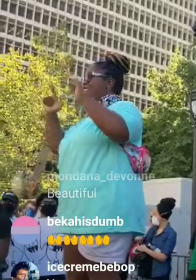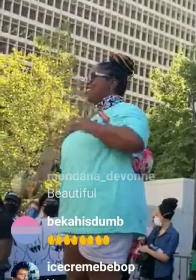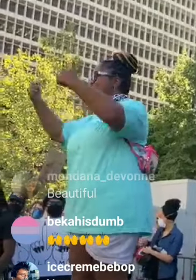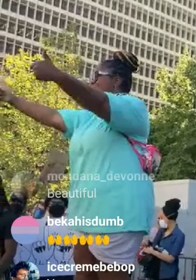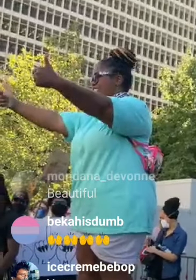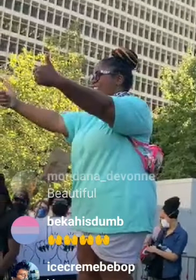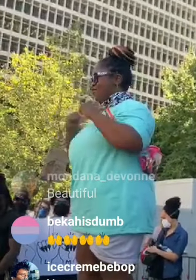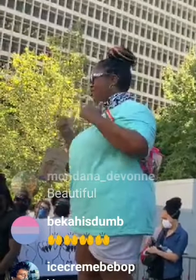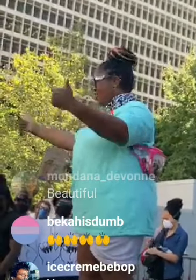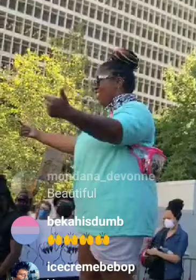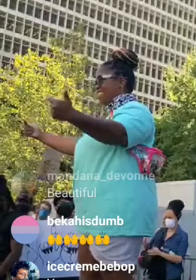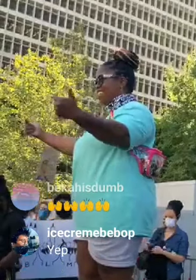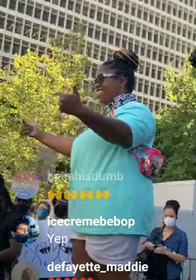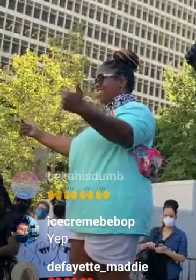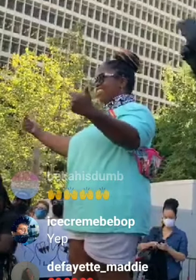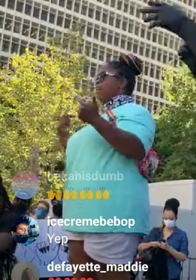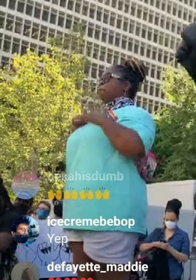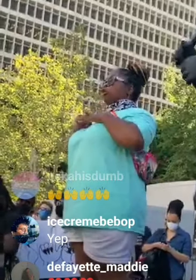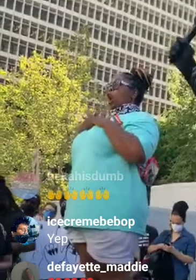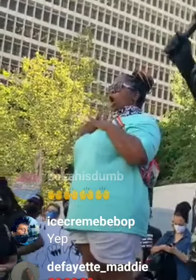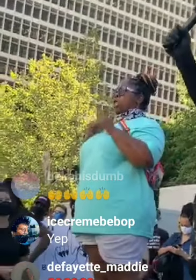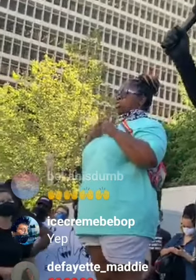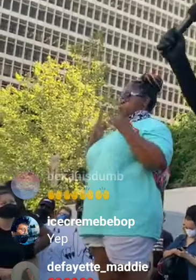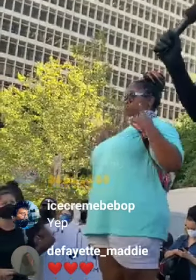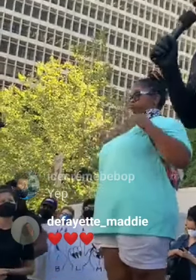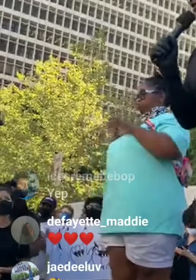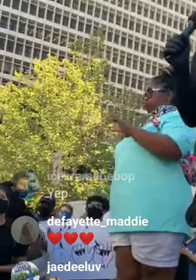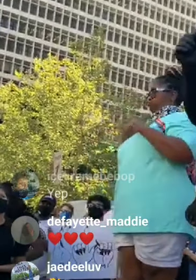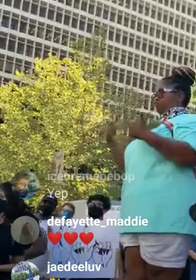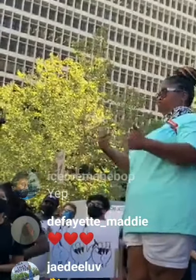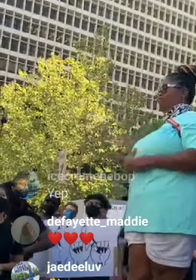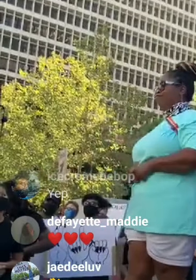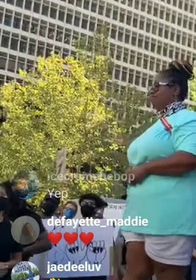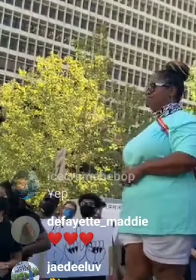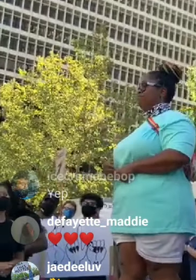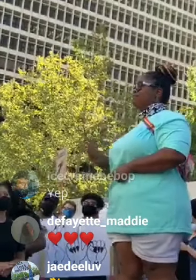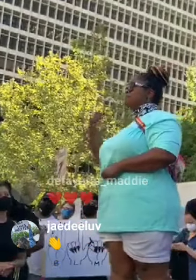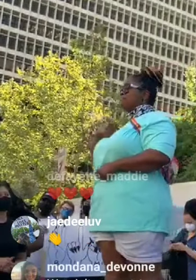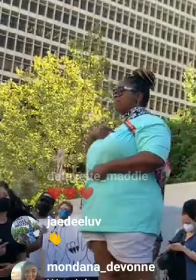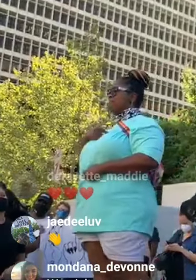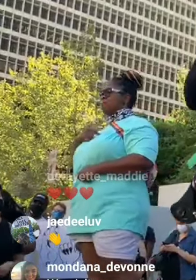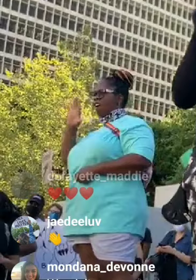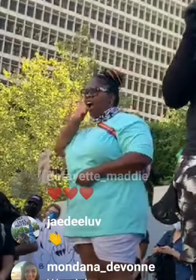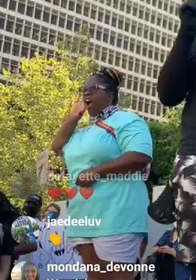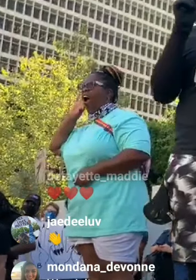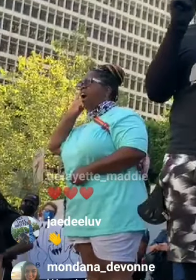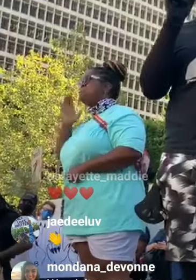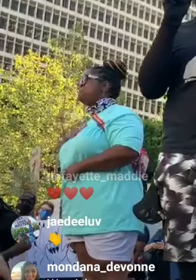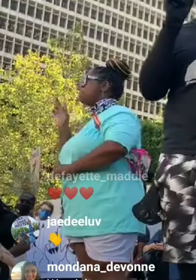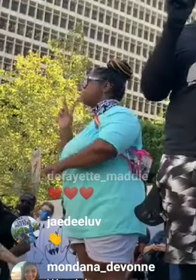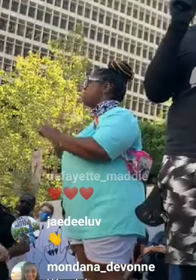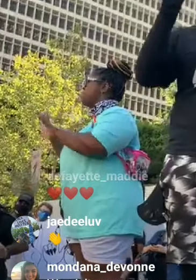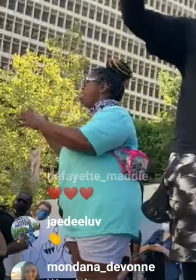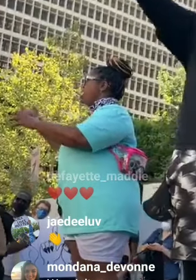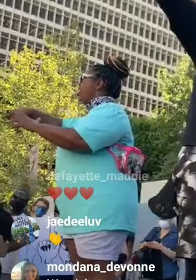your turn. I'm gonna start it off, and it's all you. I can hear my people crying. I